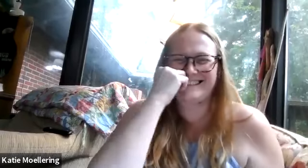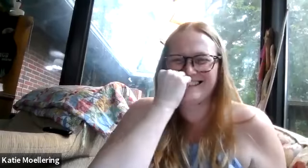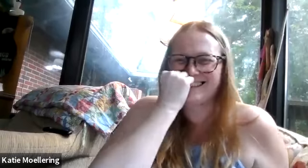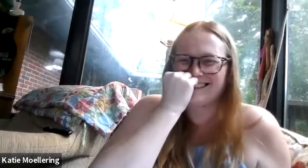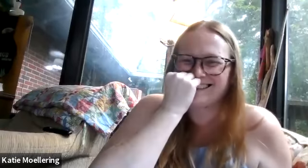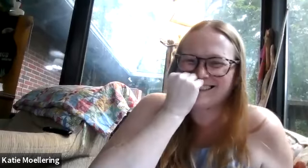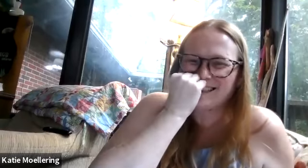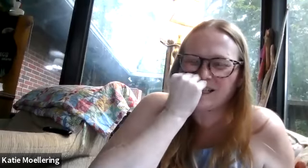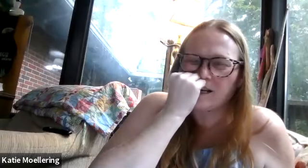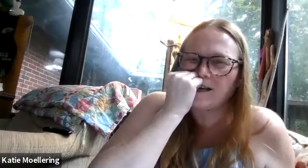So